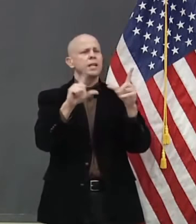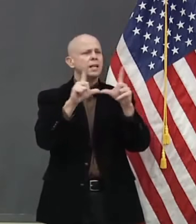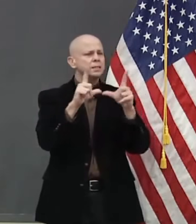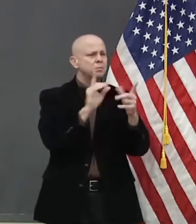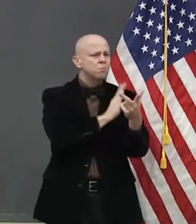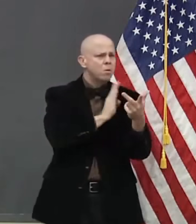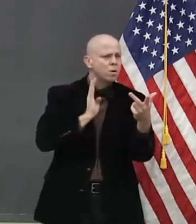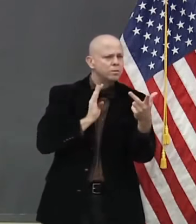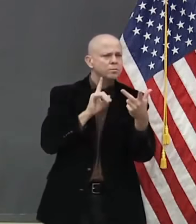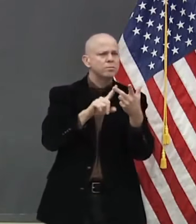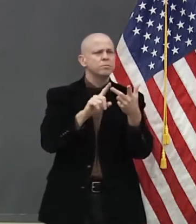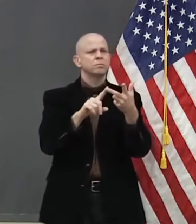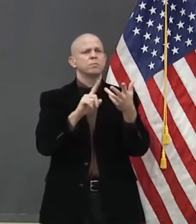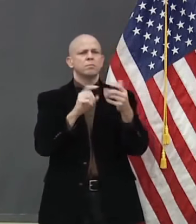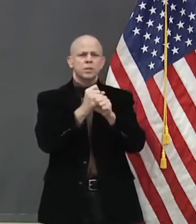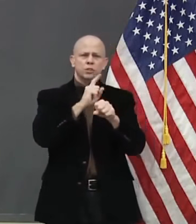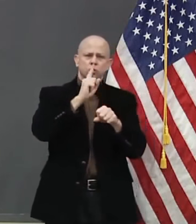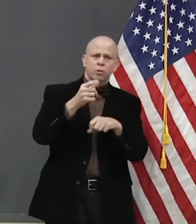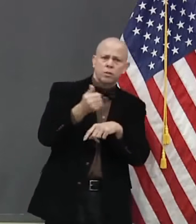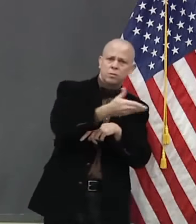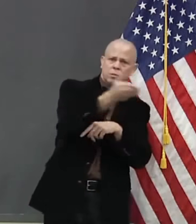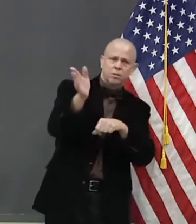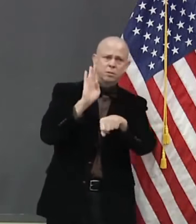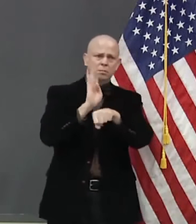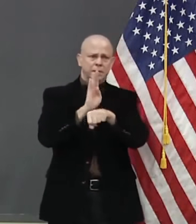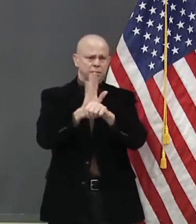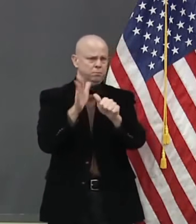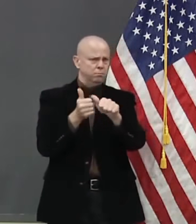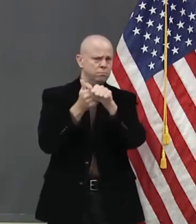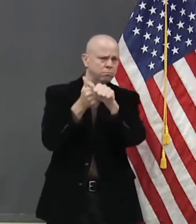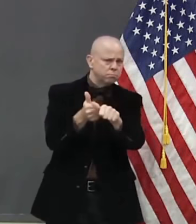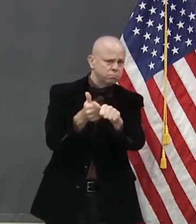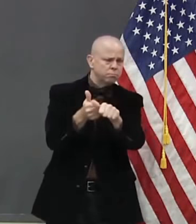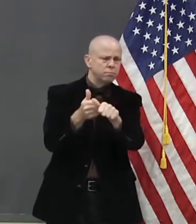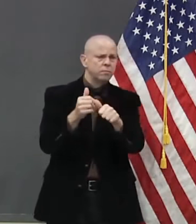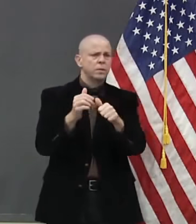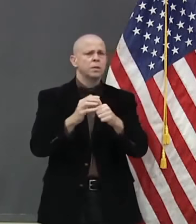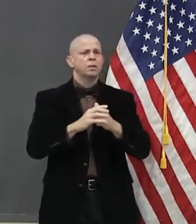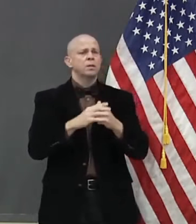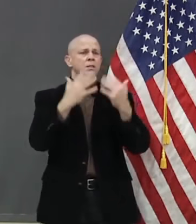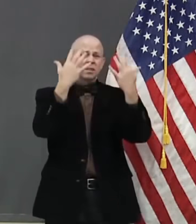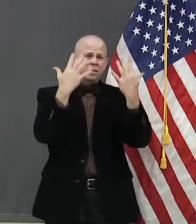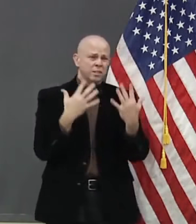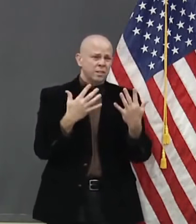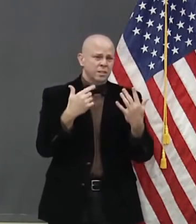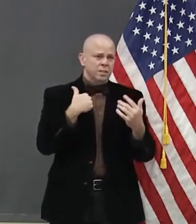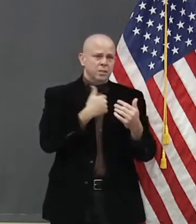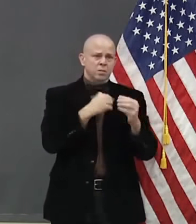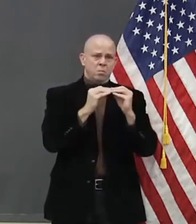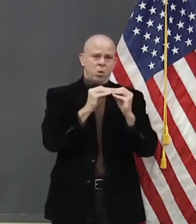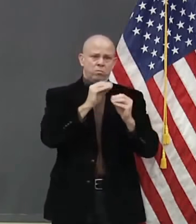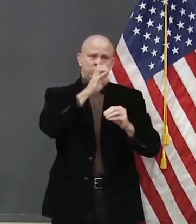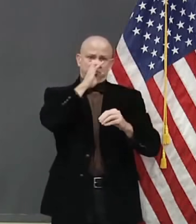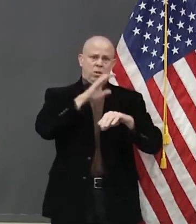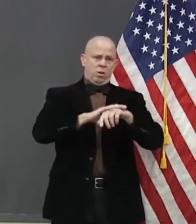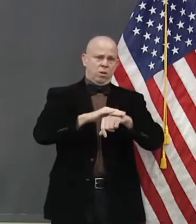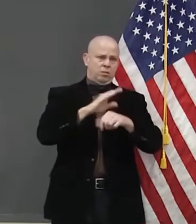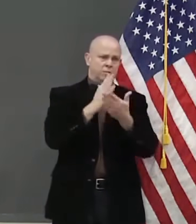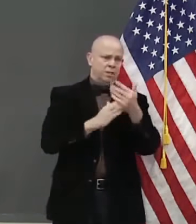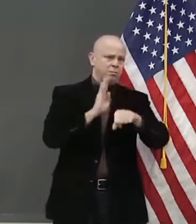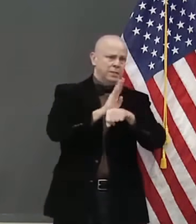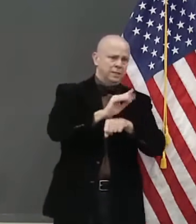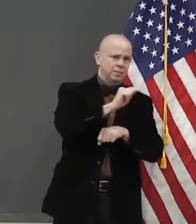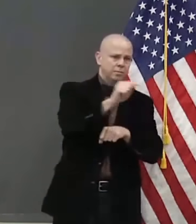state are in compliance. I know that we unfortunately have had to crack down on some businesses that were not complying,